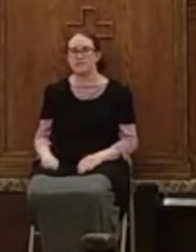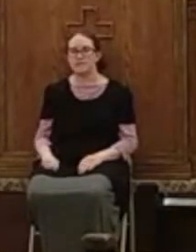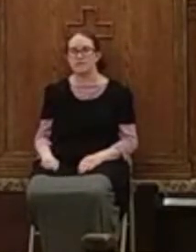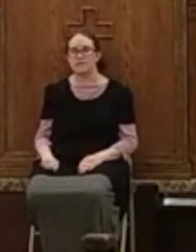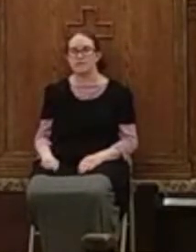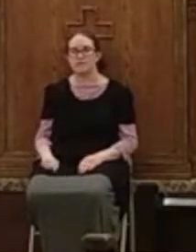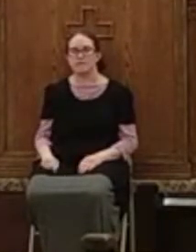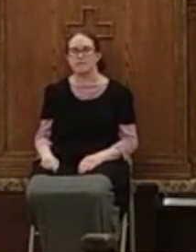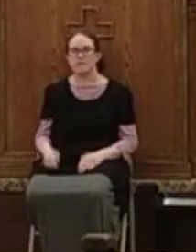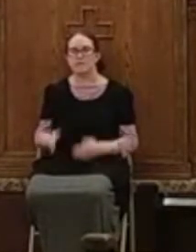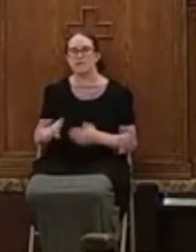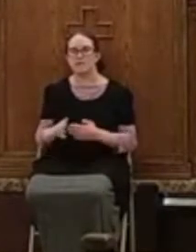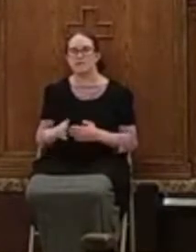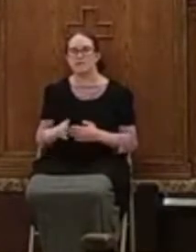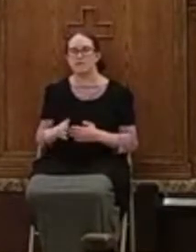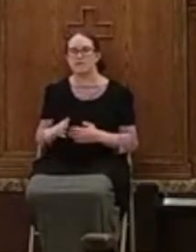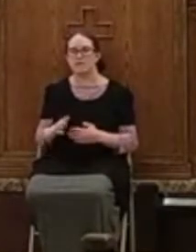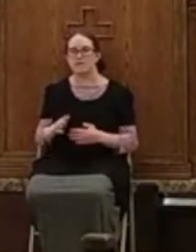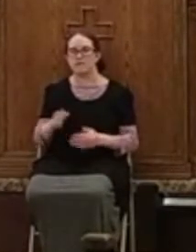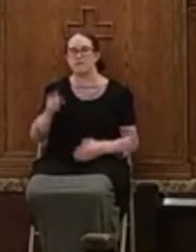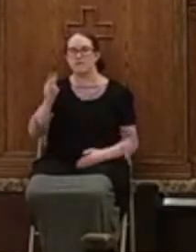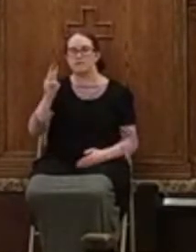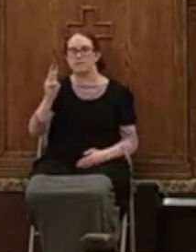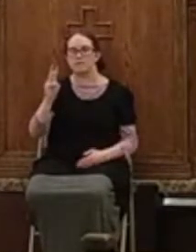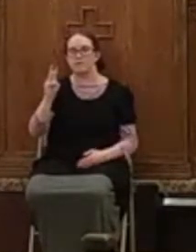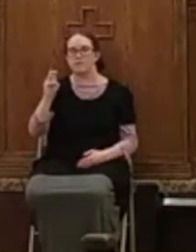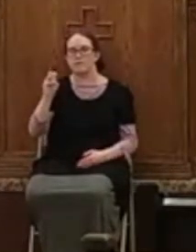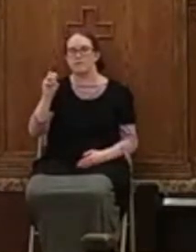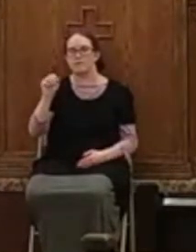we have some former Walmart folks here.